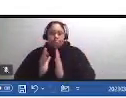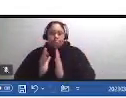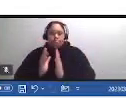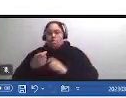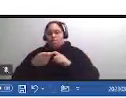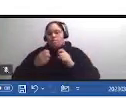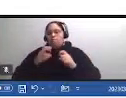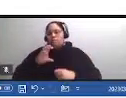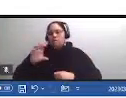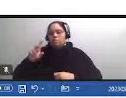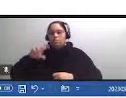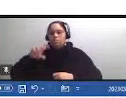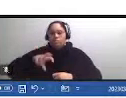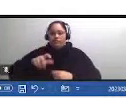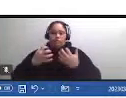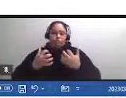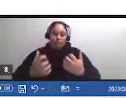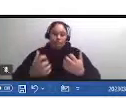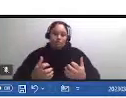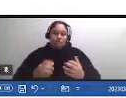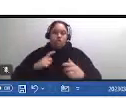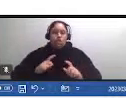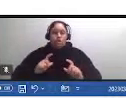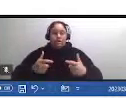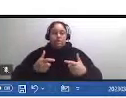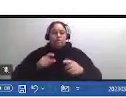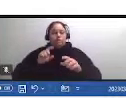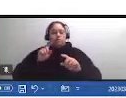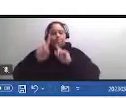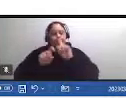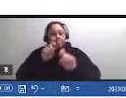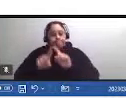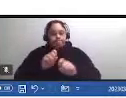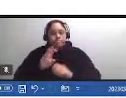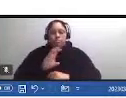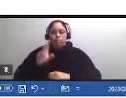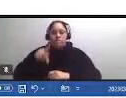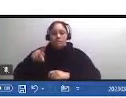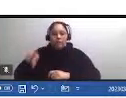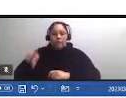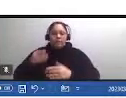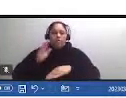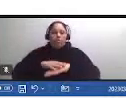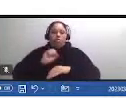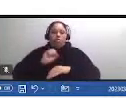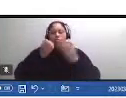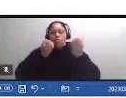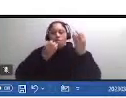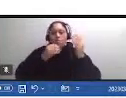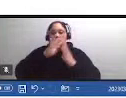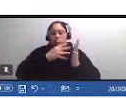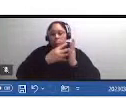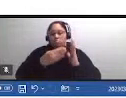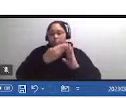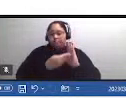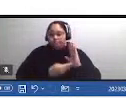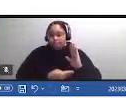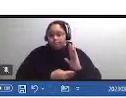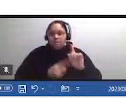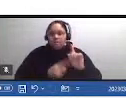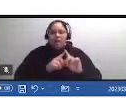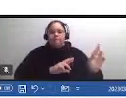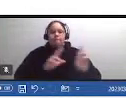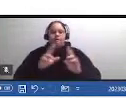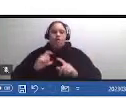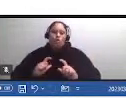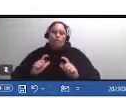the Western Cape Provincial Parliament. The committee interrogated the WCPP in terms of the information that was tabled and referred to